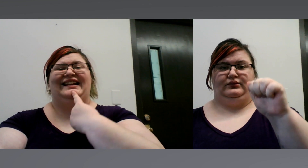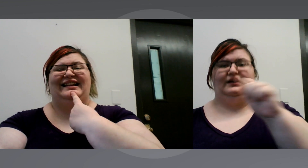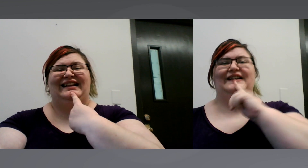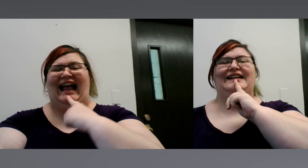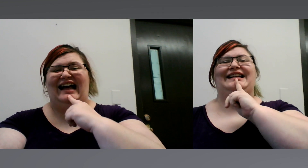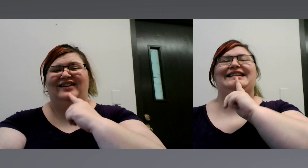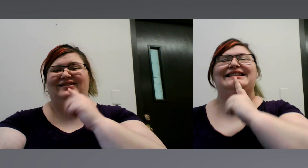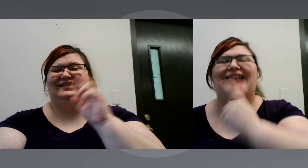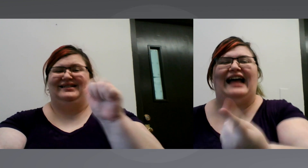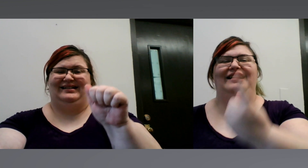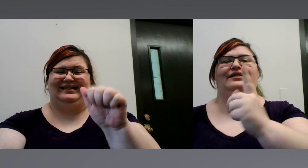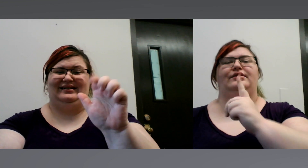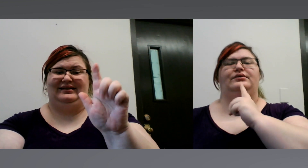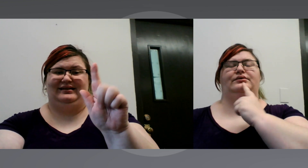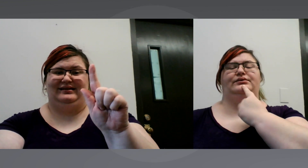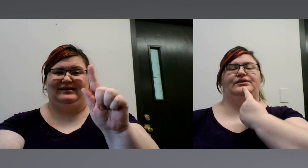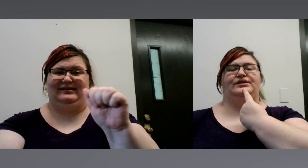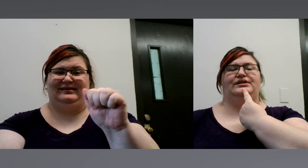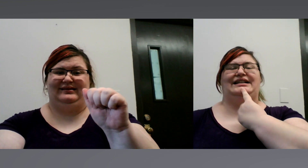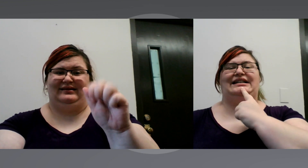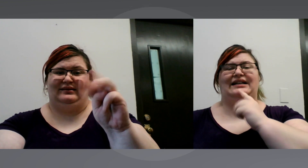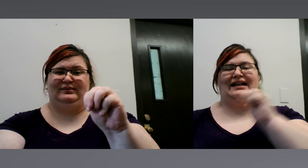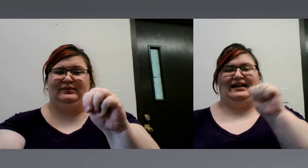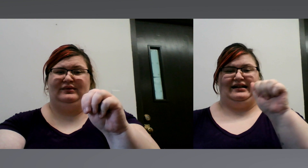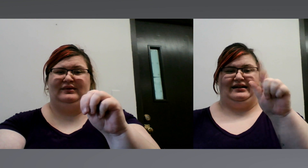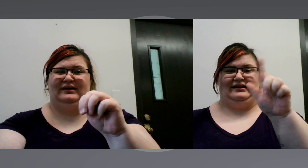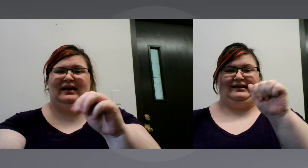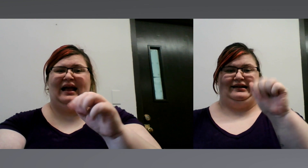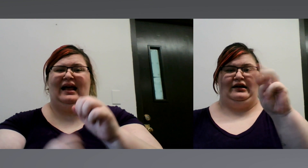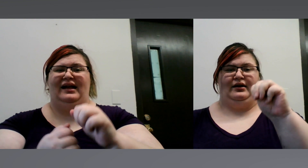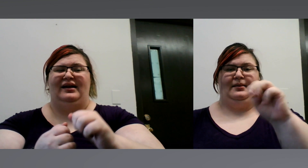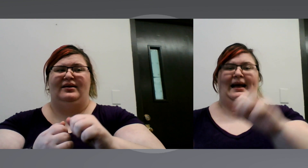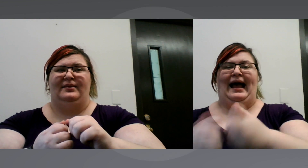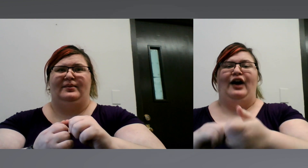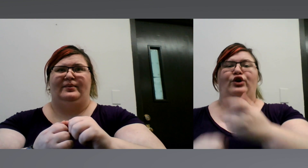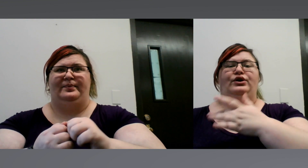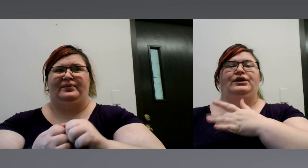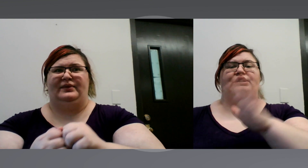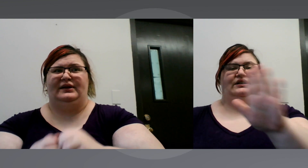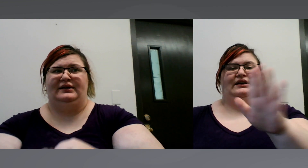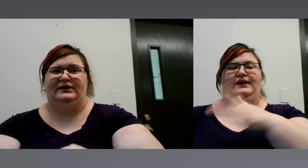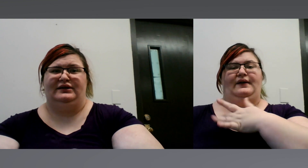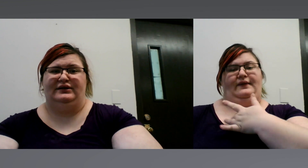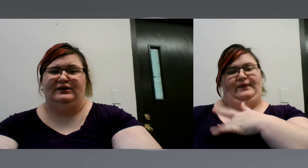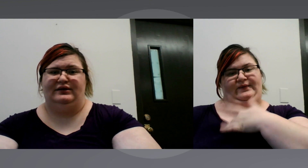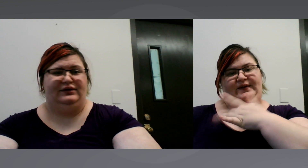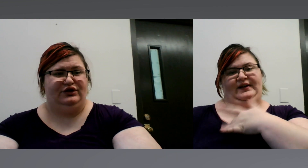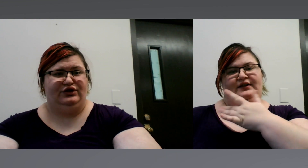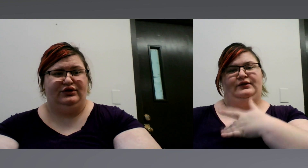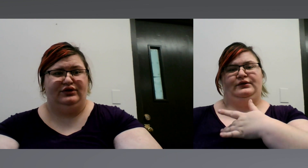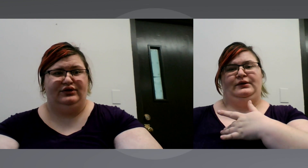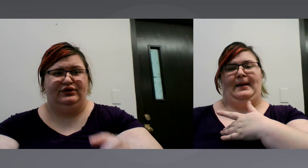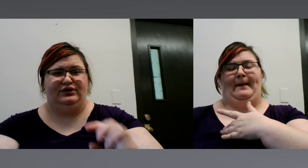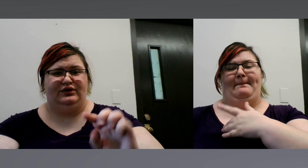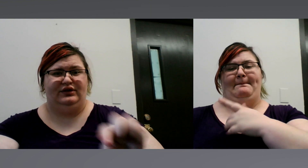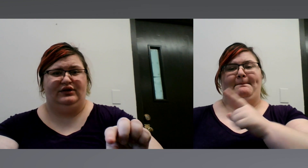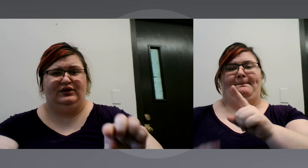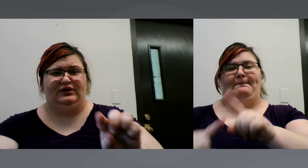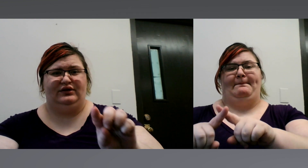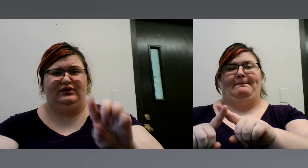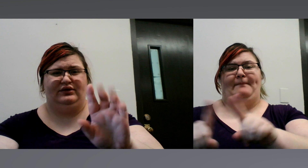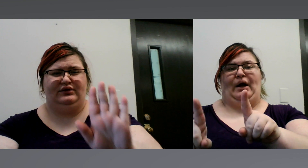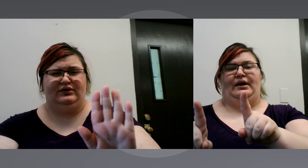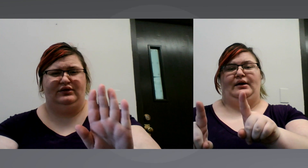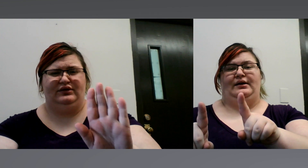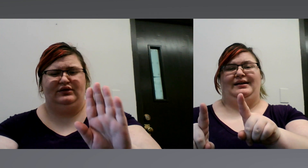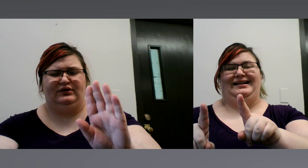Then we have these side characters like Thomas and Adam. They are how the character behaves and